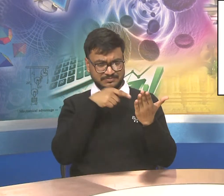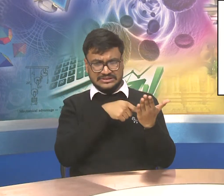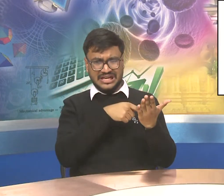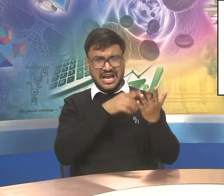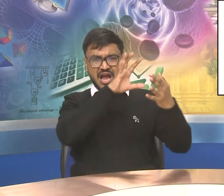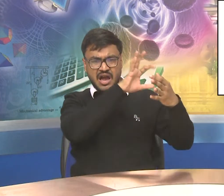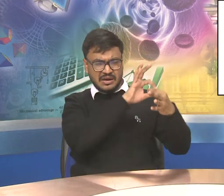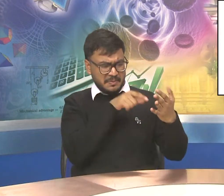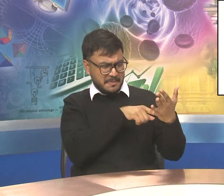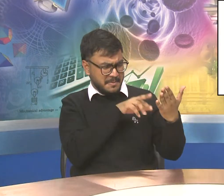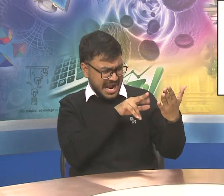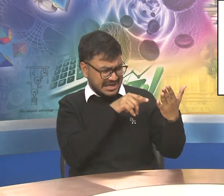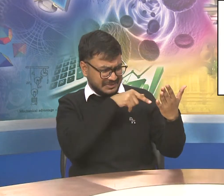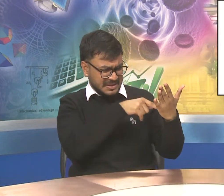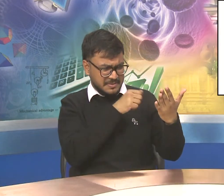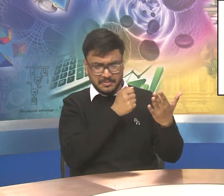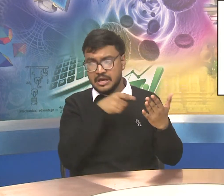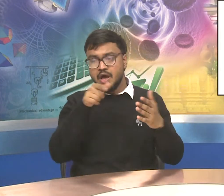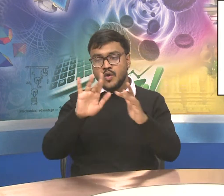library inform the user